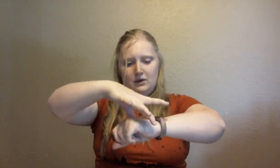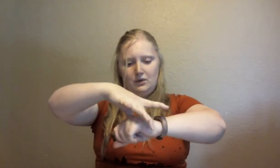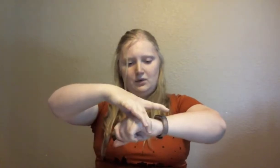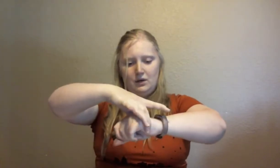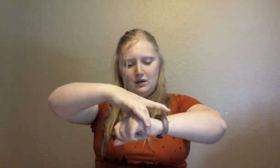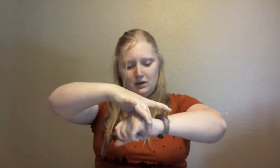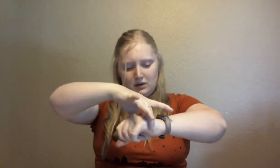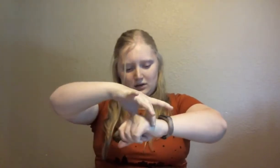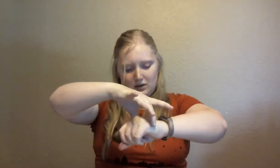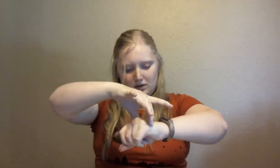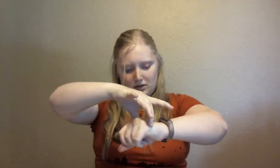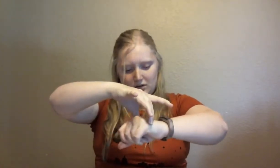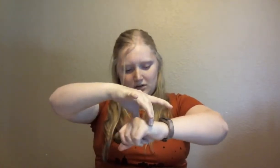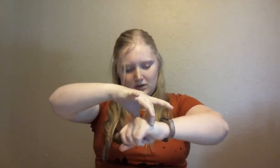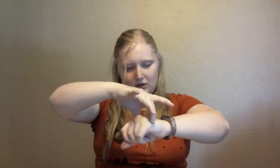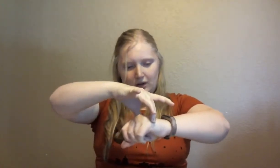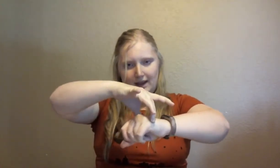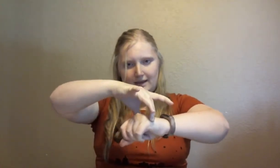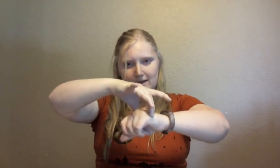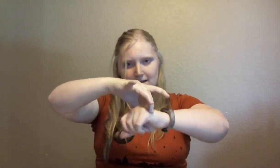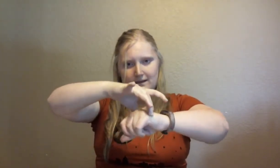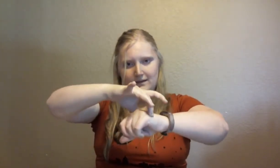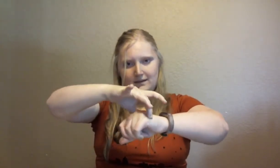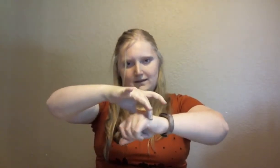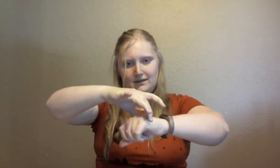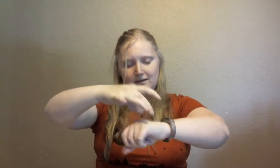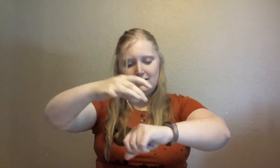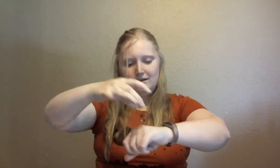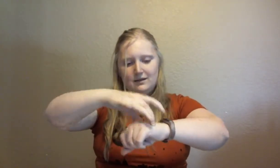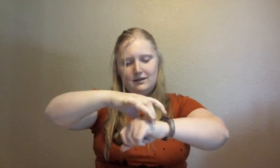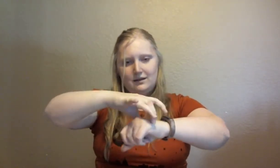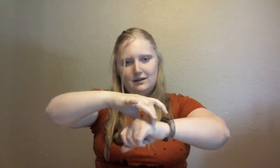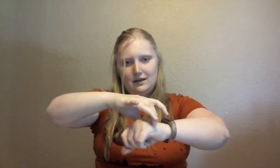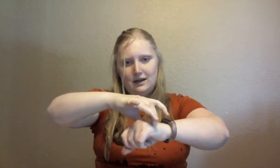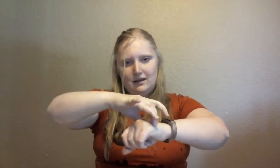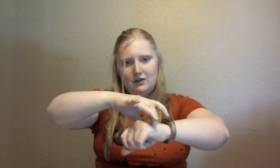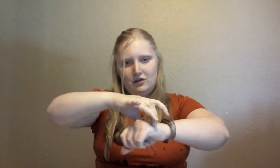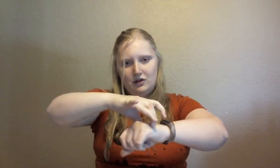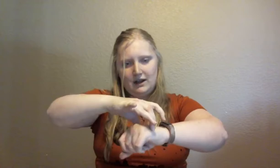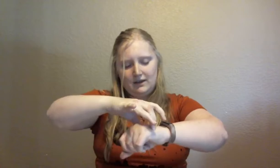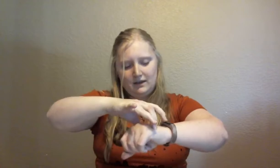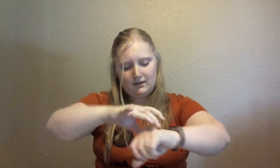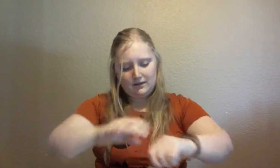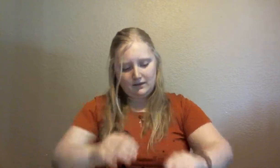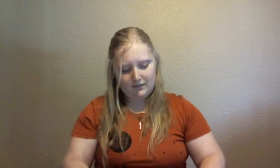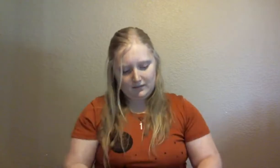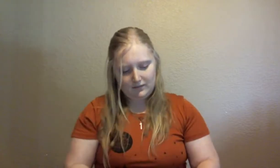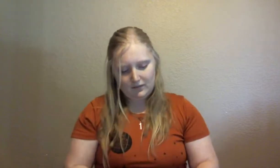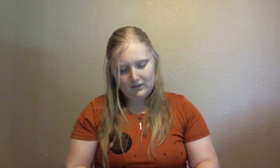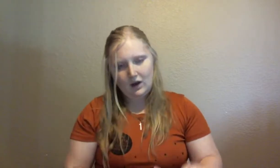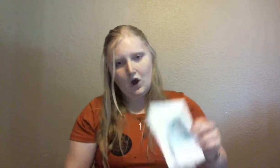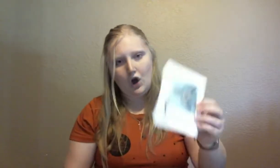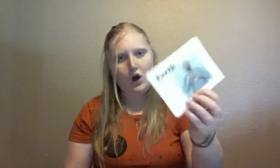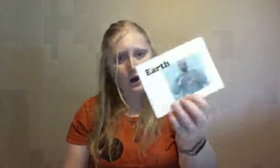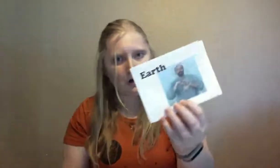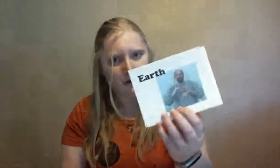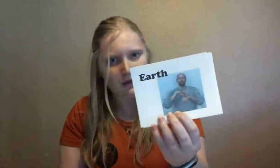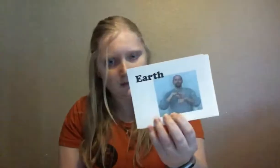you go like this and then you shake this. So it's earth.